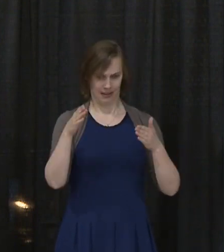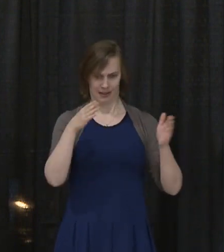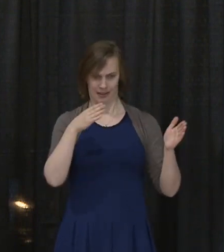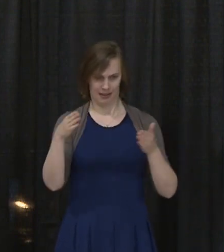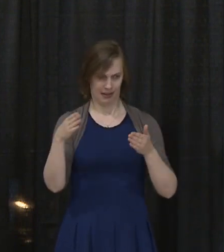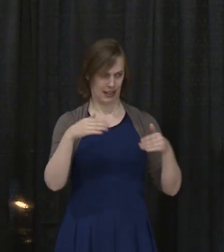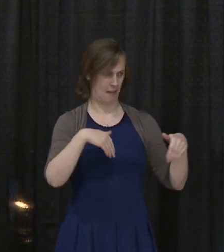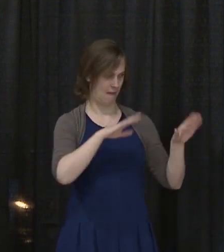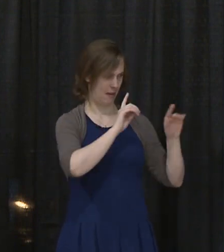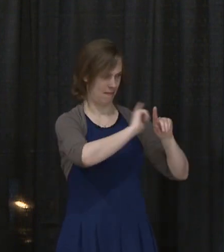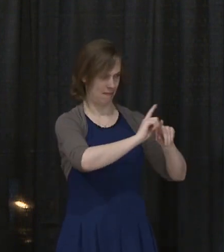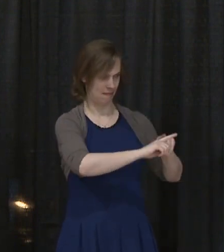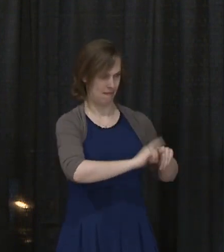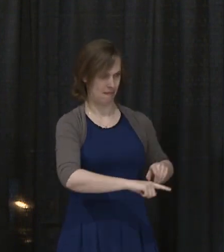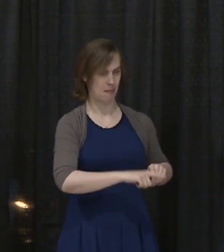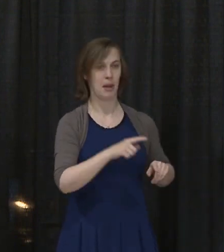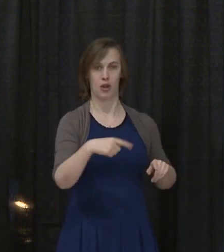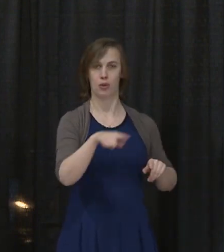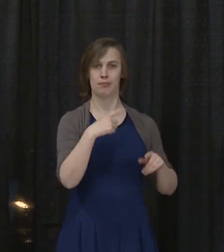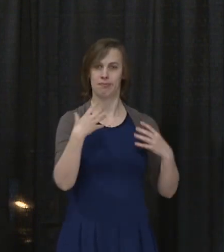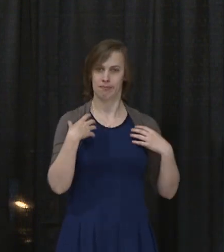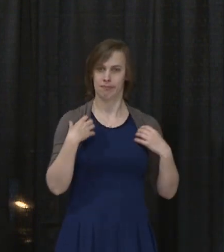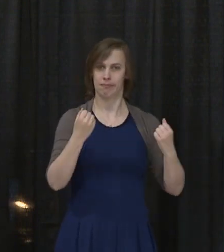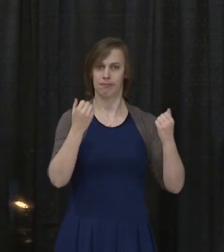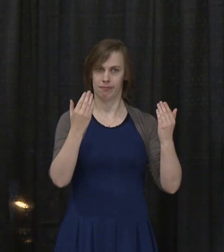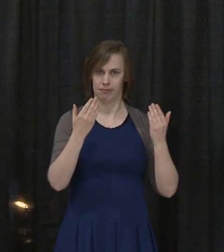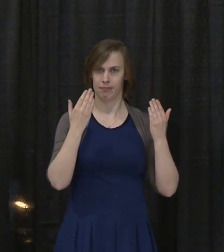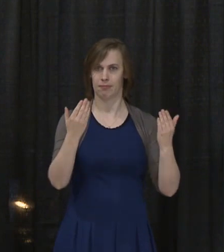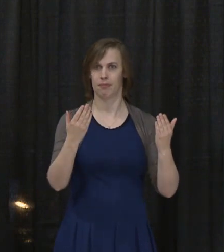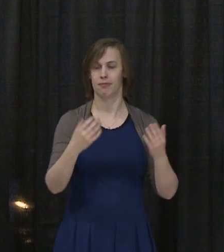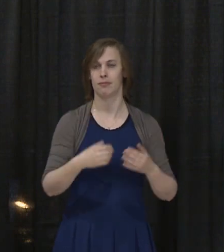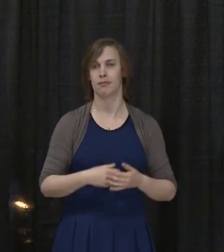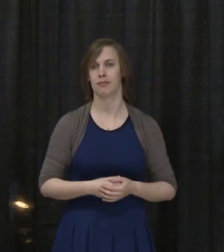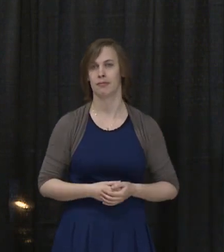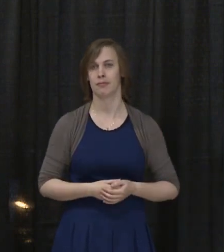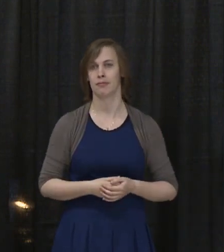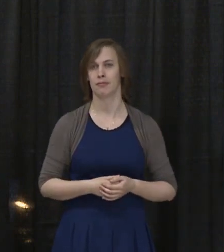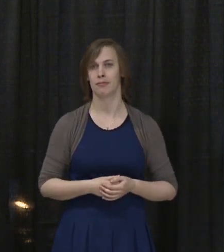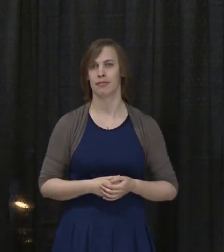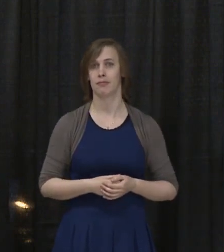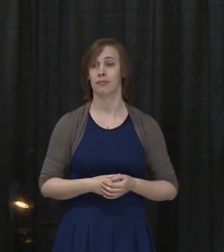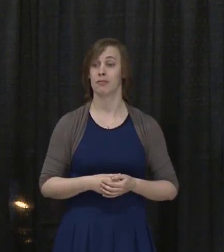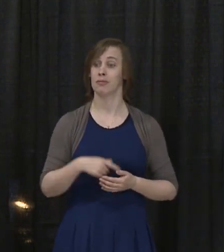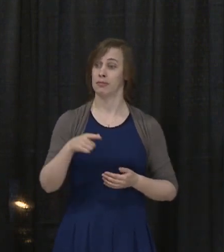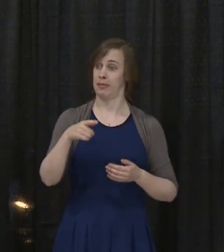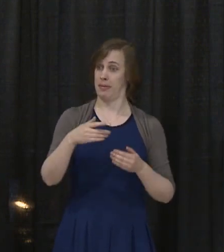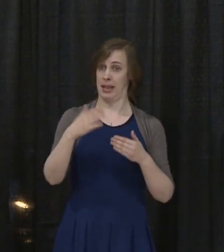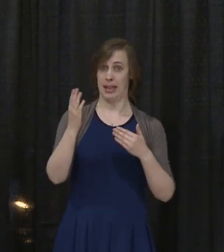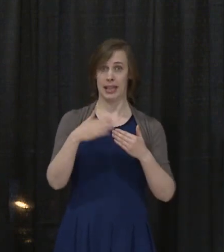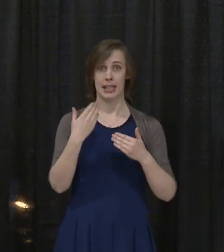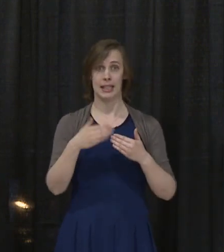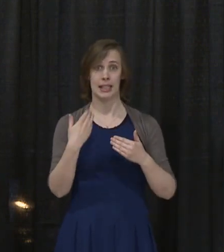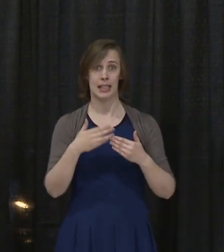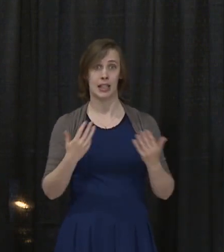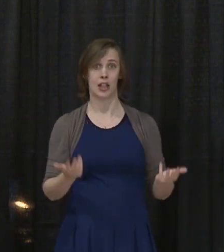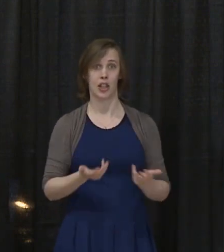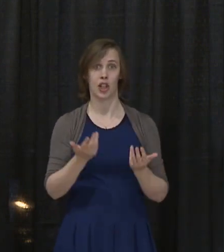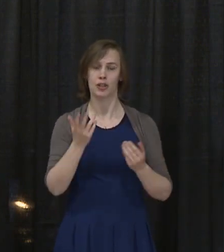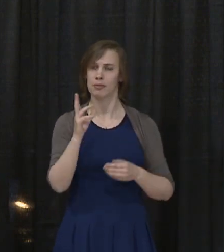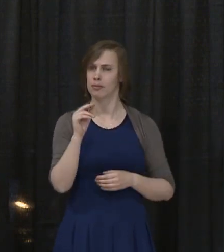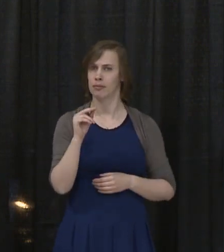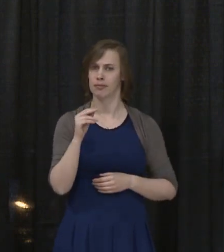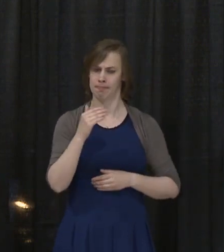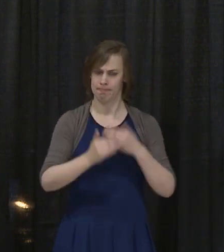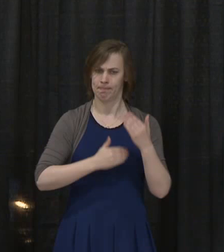build a brighter future. Your time at Kingstec was not without challenge, but you have emerged on the other side a